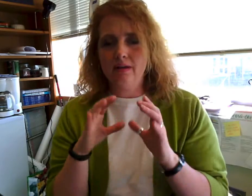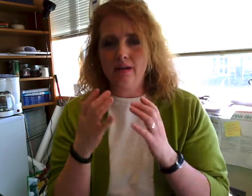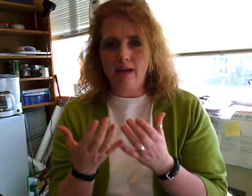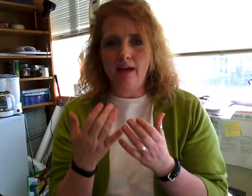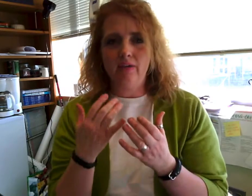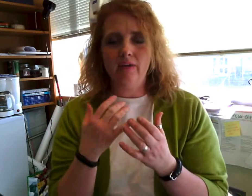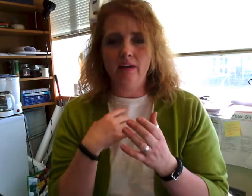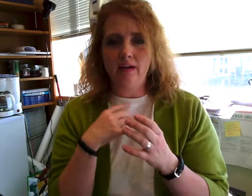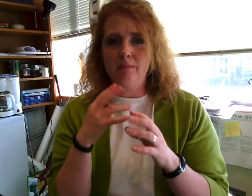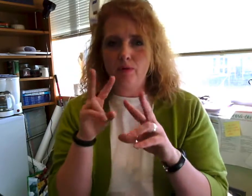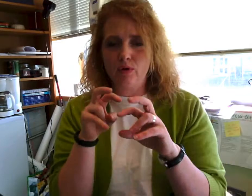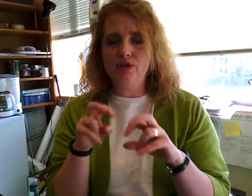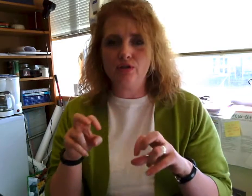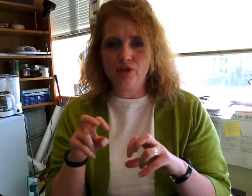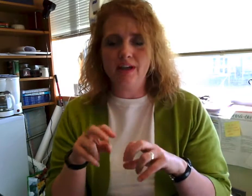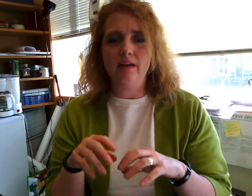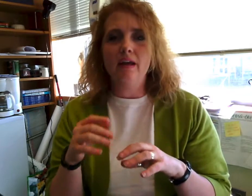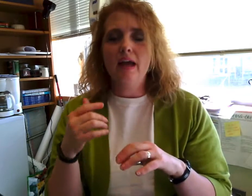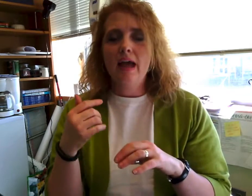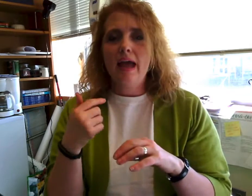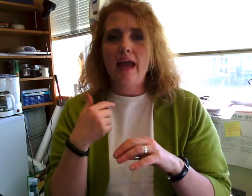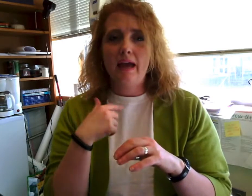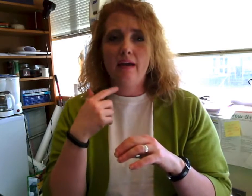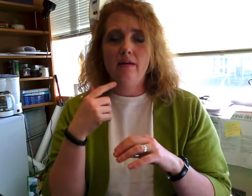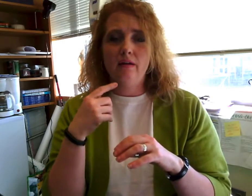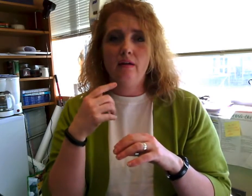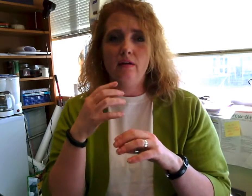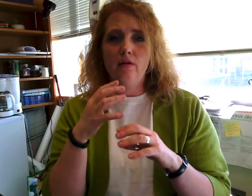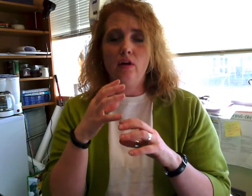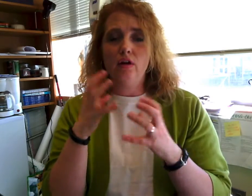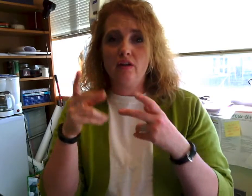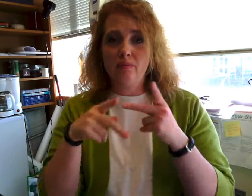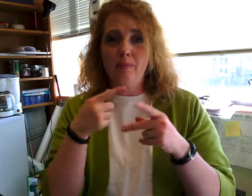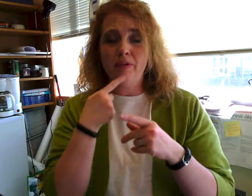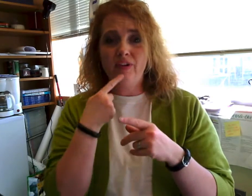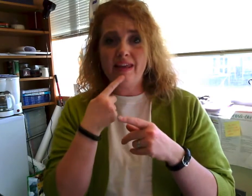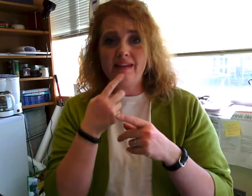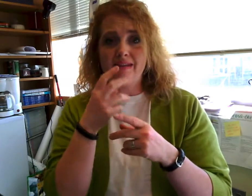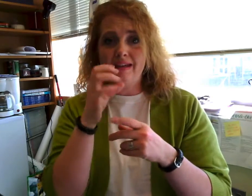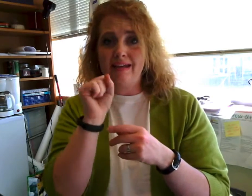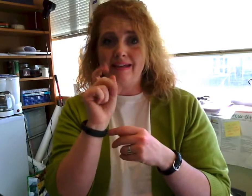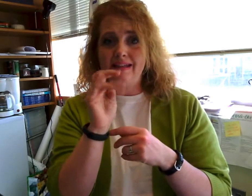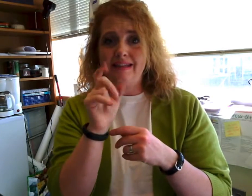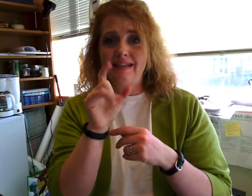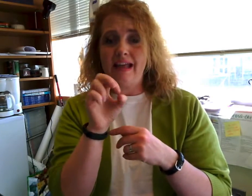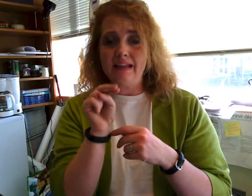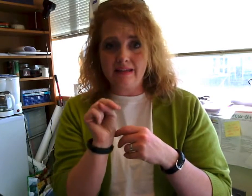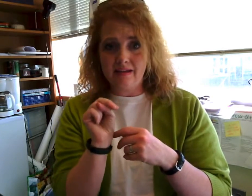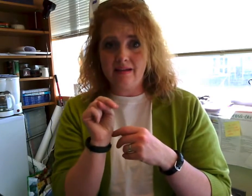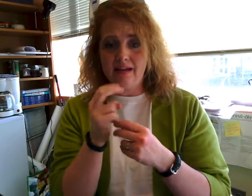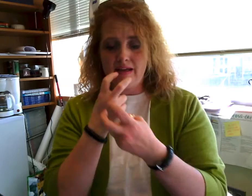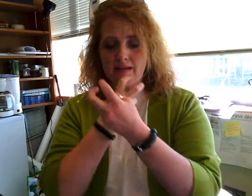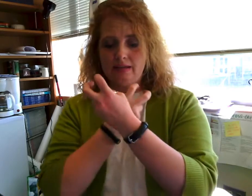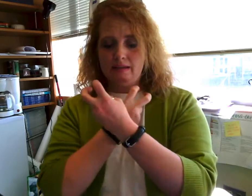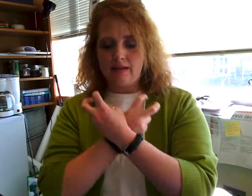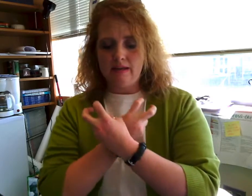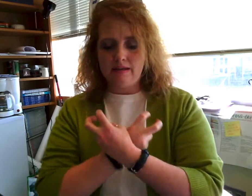in the class and I've been researching it. And a lot of people say that skeleton is